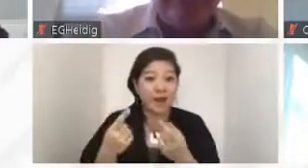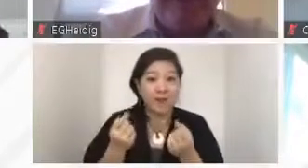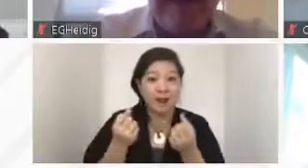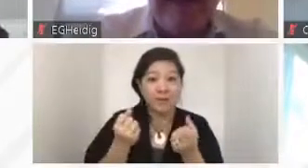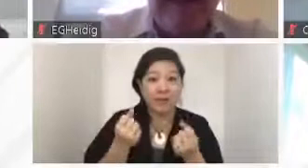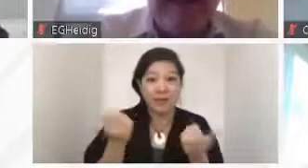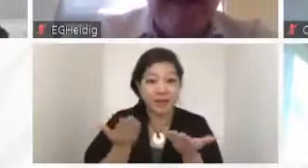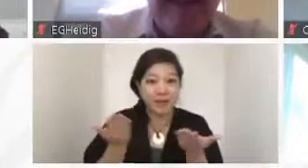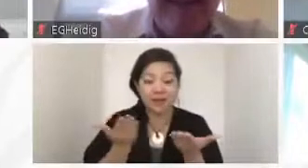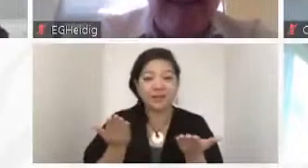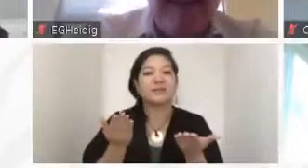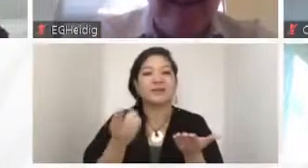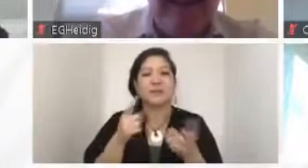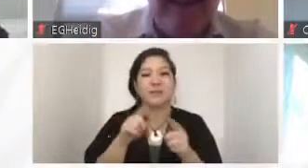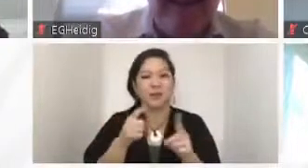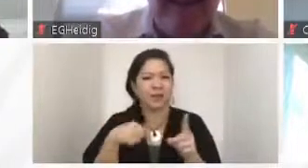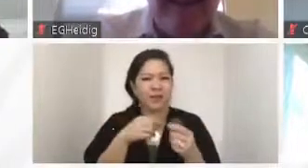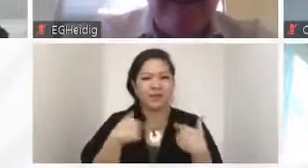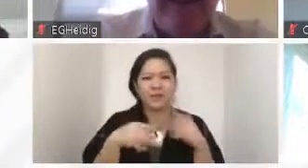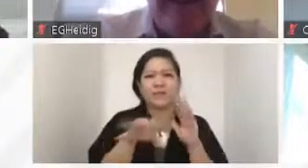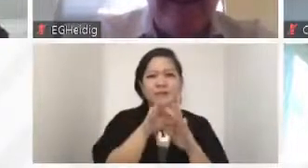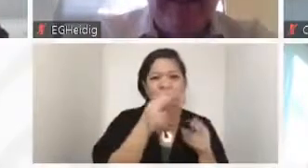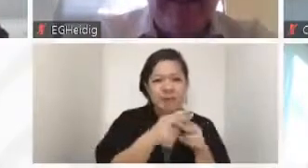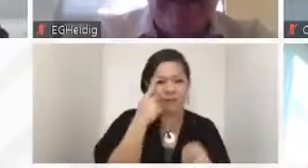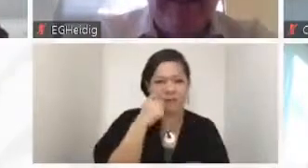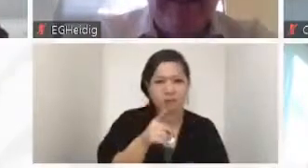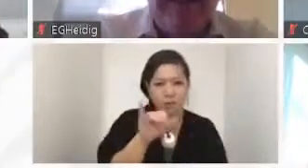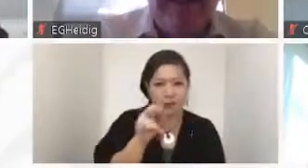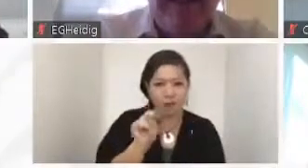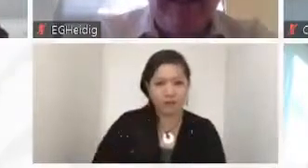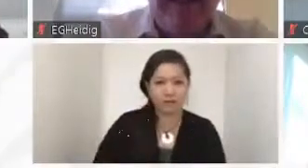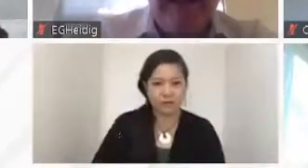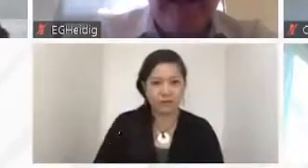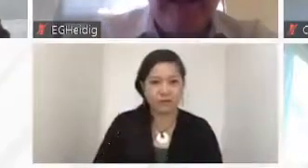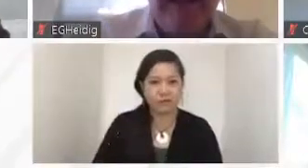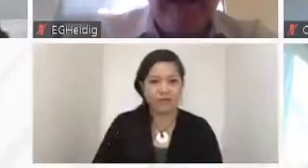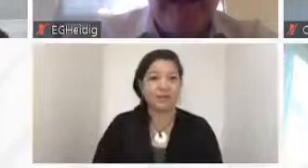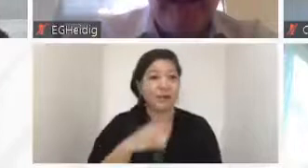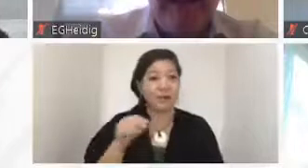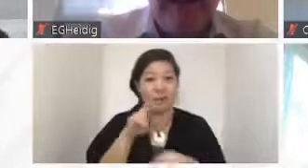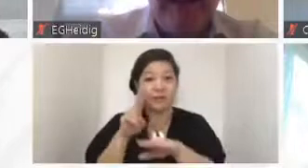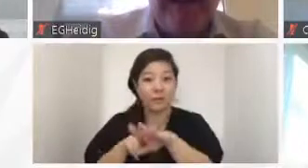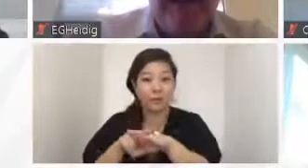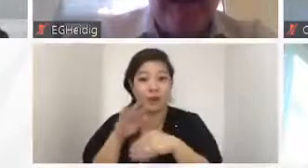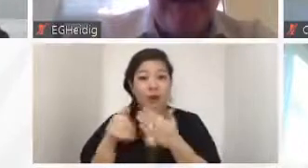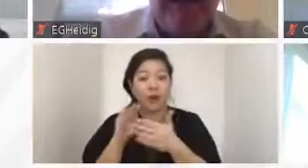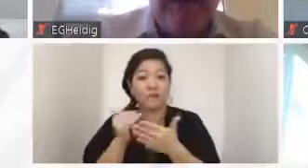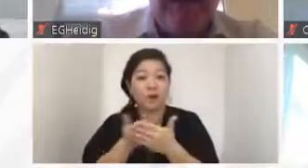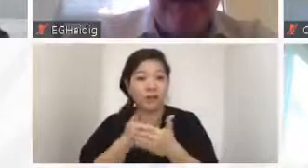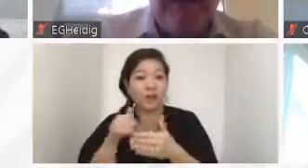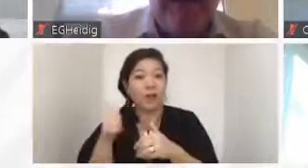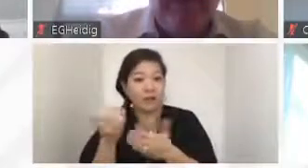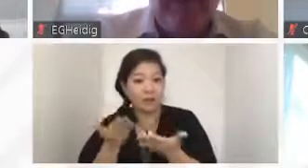times. So we're gonna have to find a Chamorro name for you, John. And then, of course, all the others that are visiting